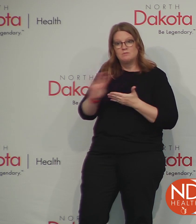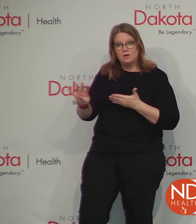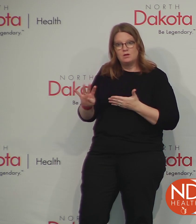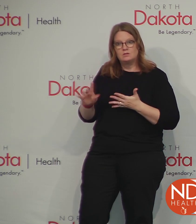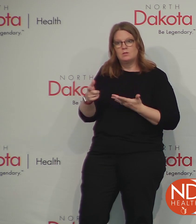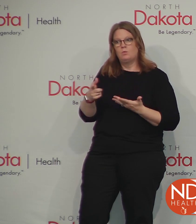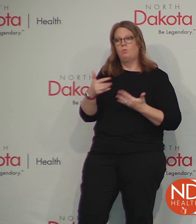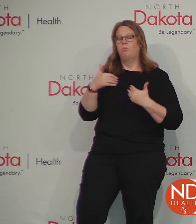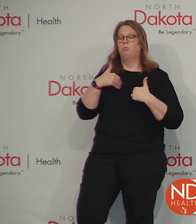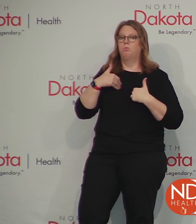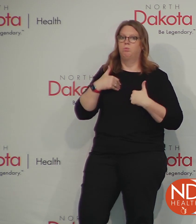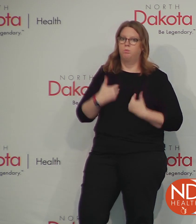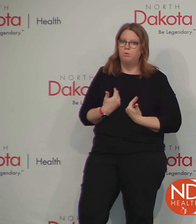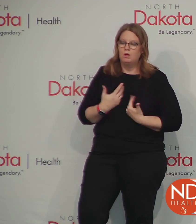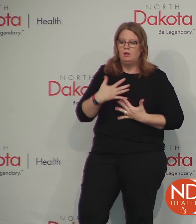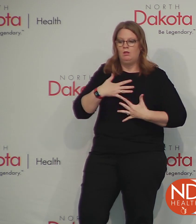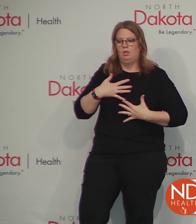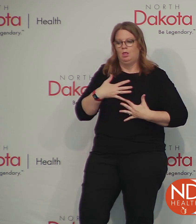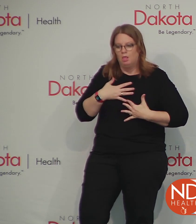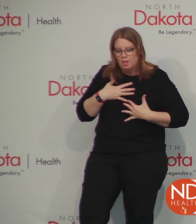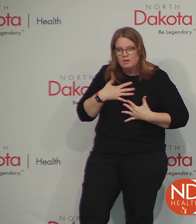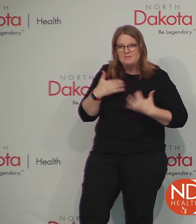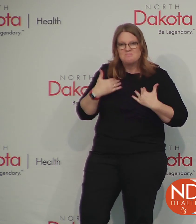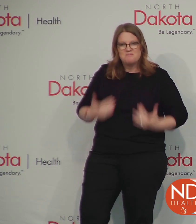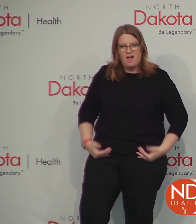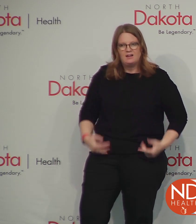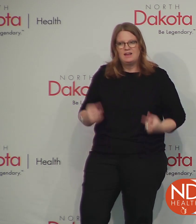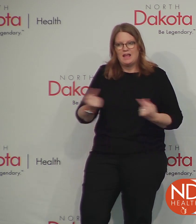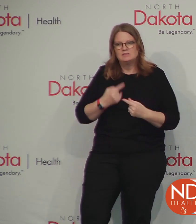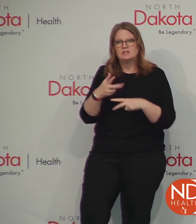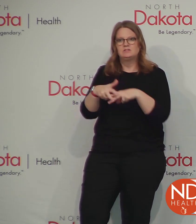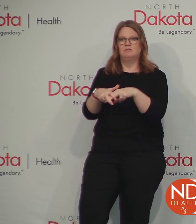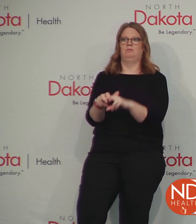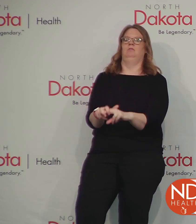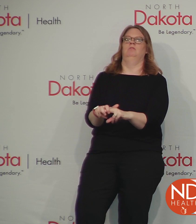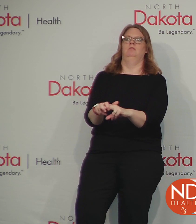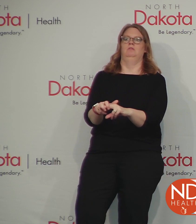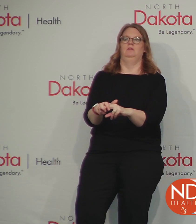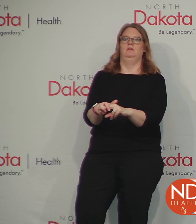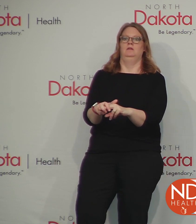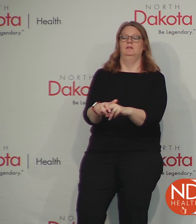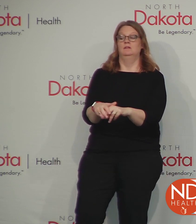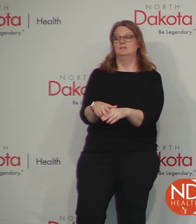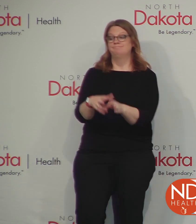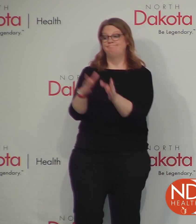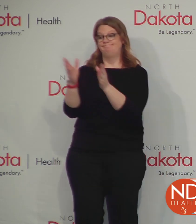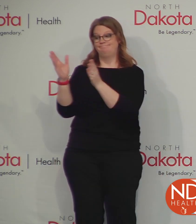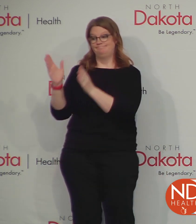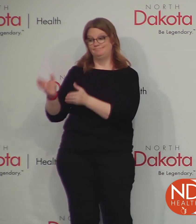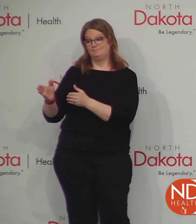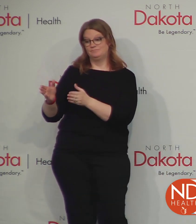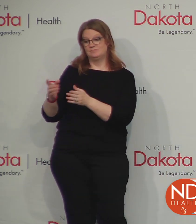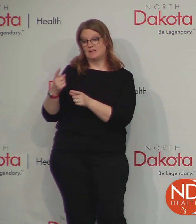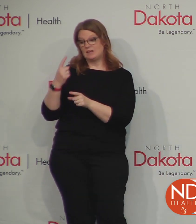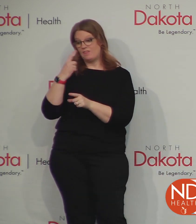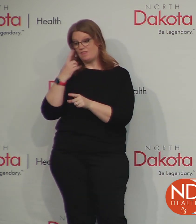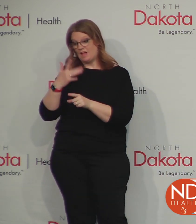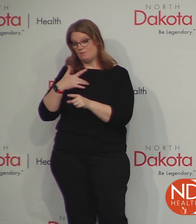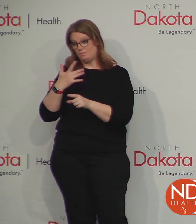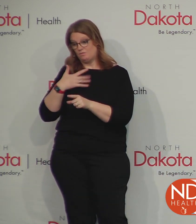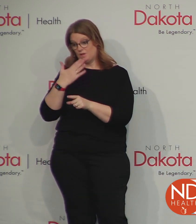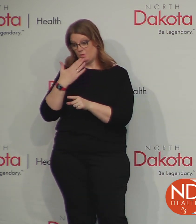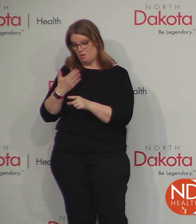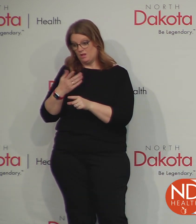because of severe fatigue, shortness of breath, body aches. Finally, I have seen some who I thought would do well but ended up